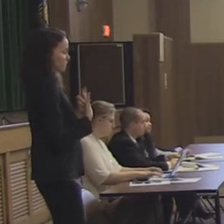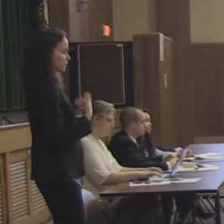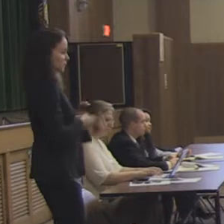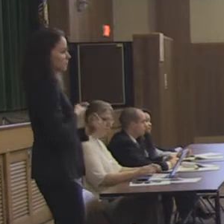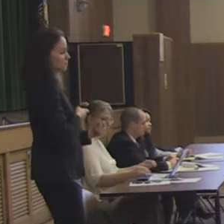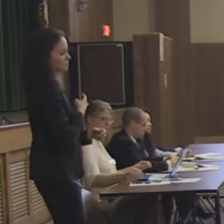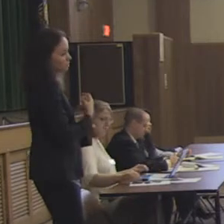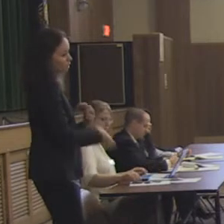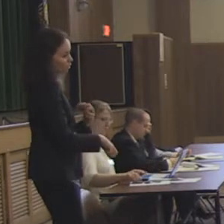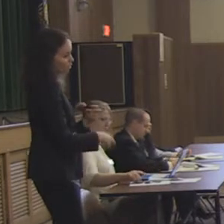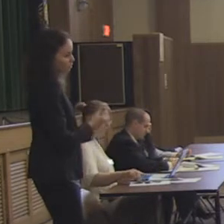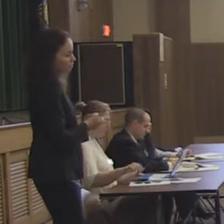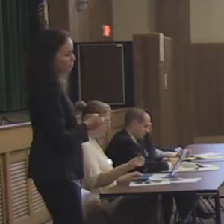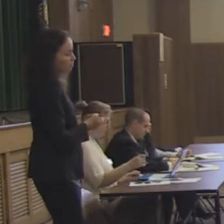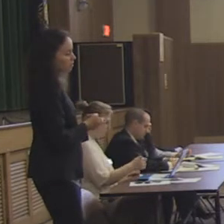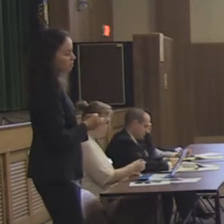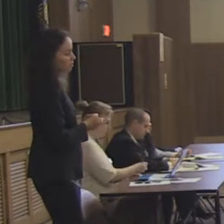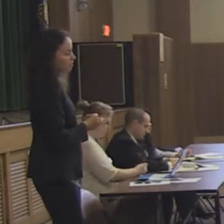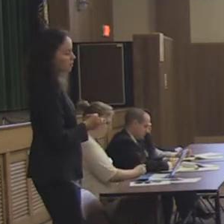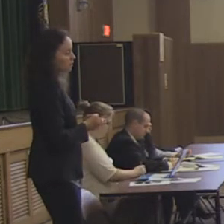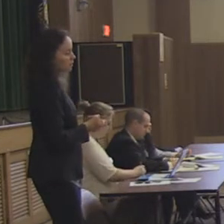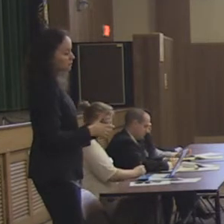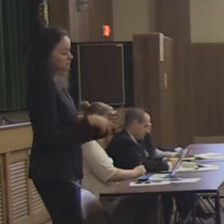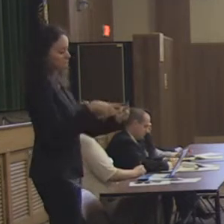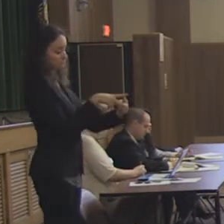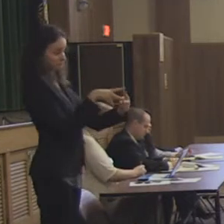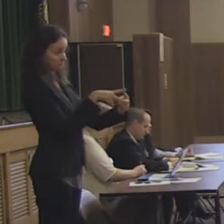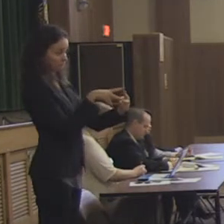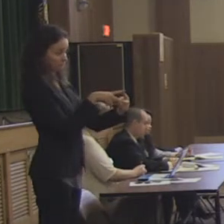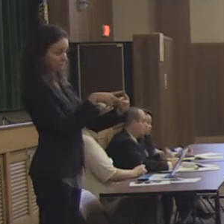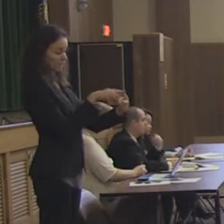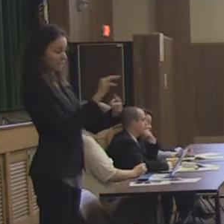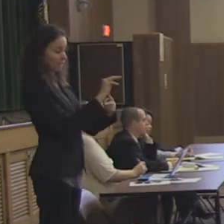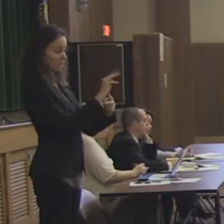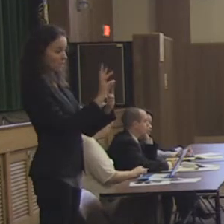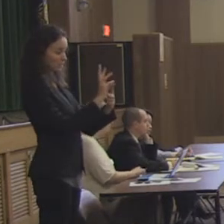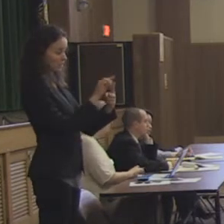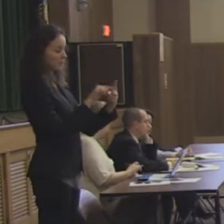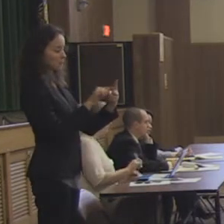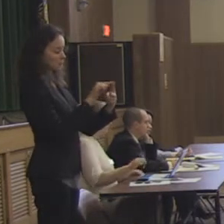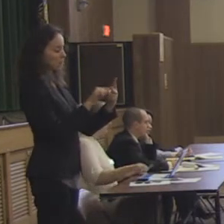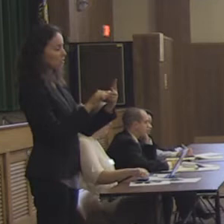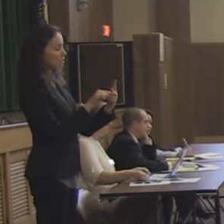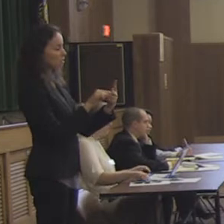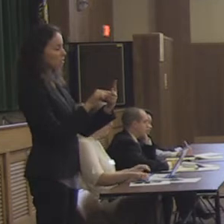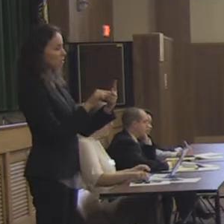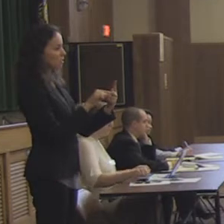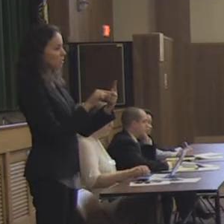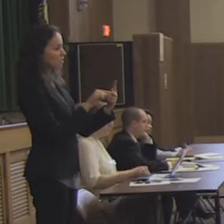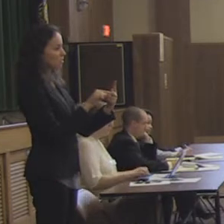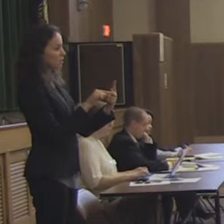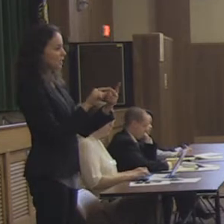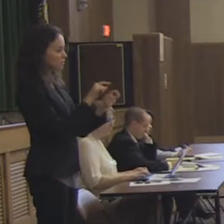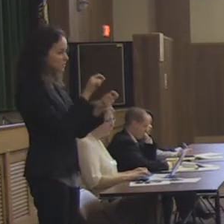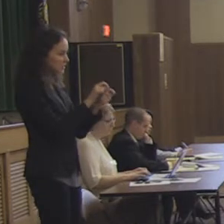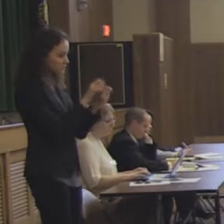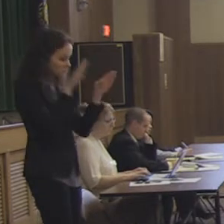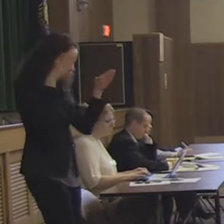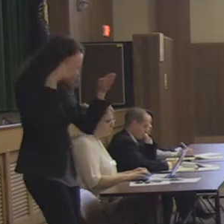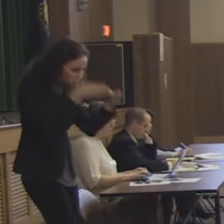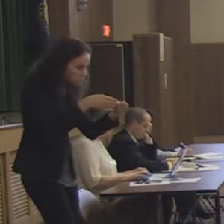are three areas that MICA and Wisdom would especially focus on that apply